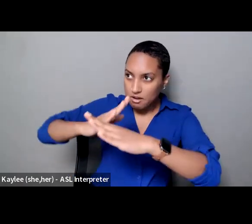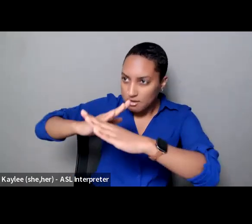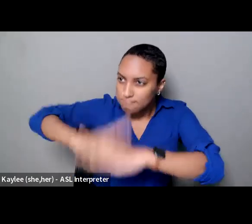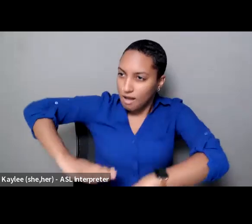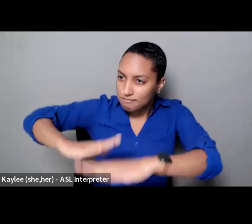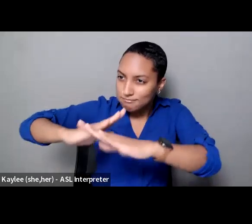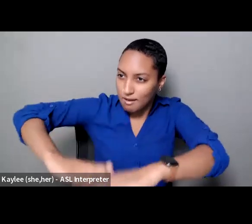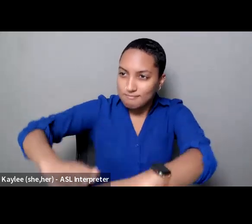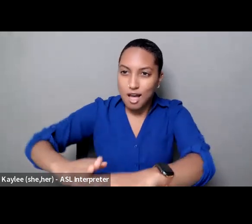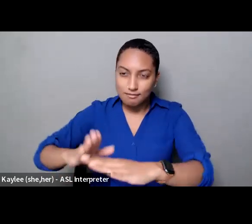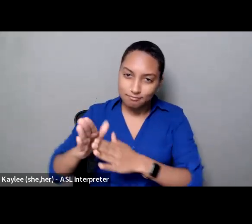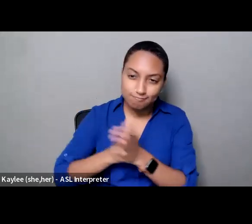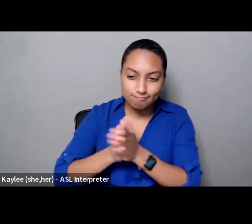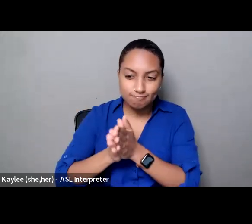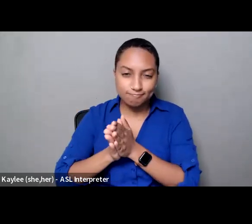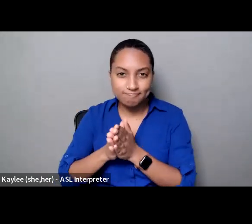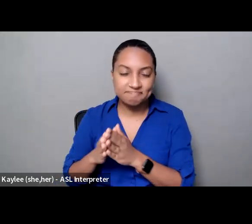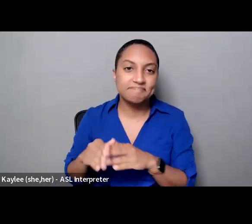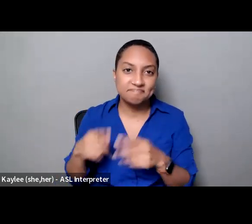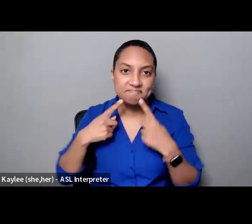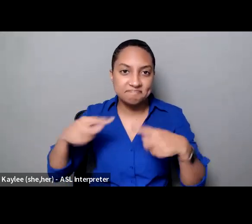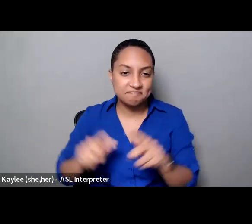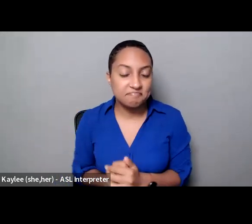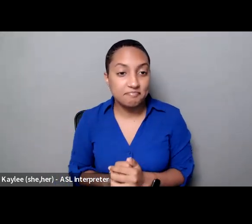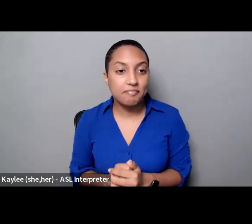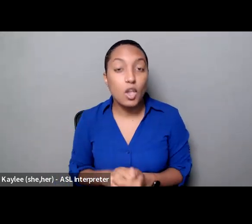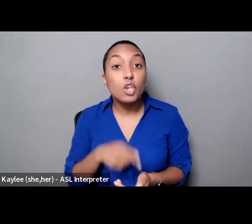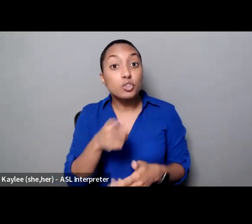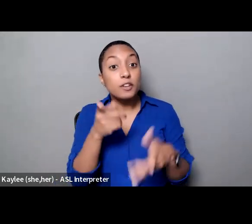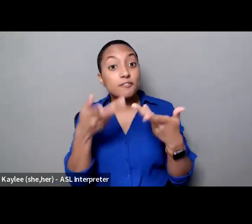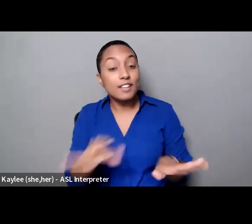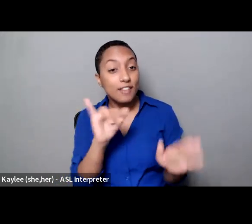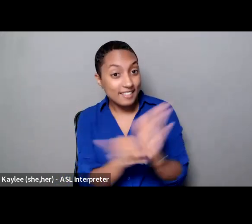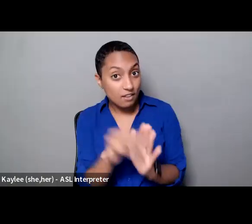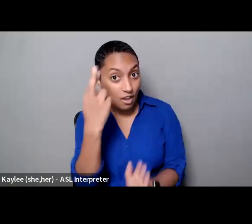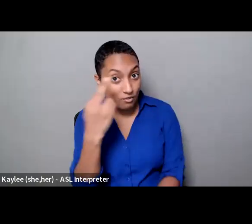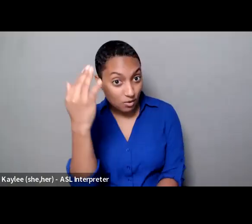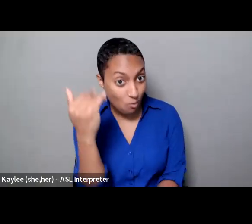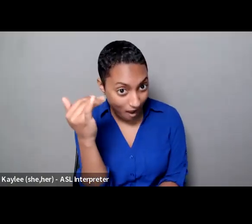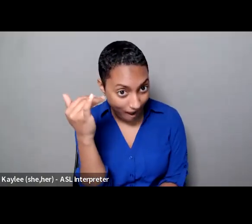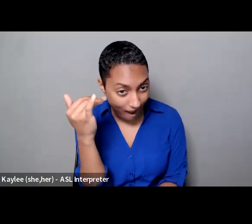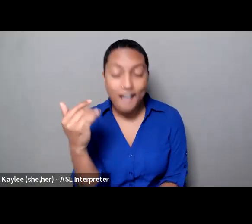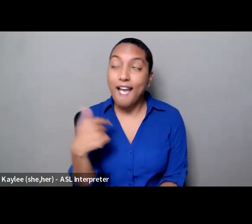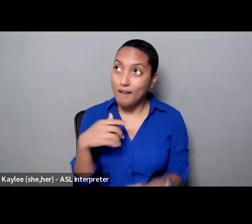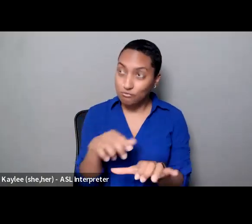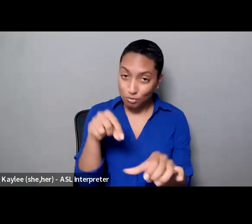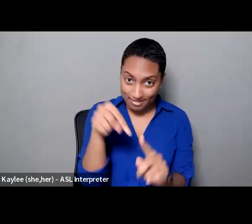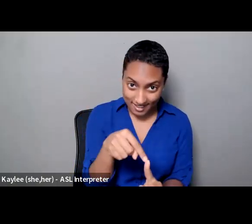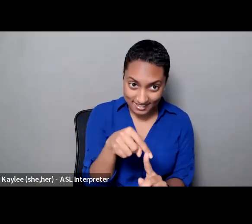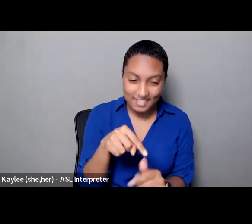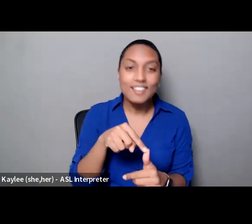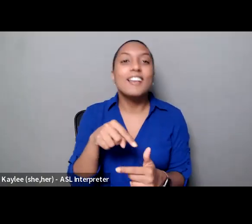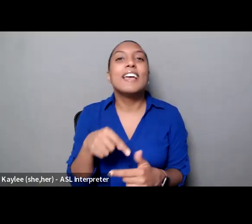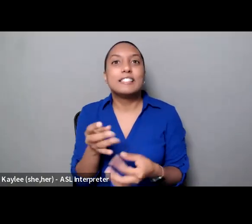Secondly, after you've identified your why, you want to have a very strong commitment and support of your board chair